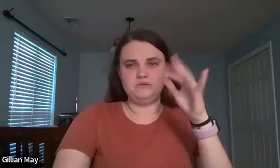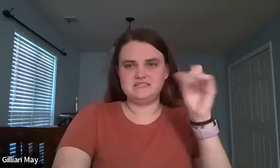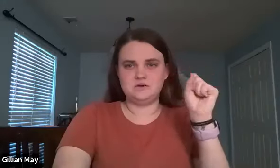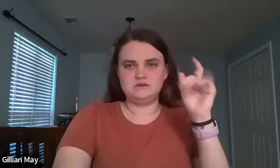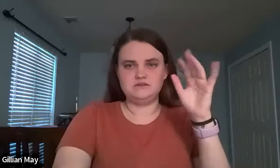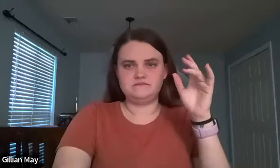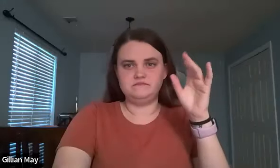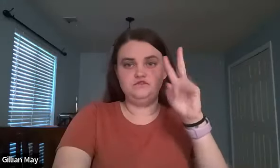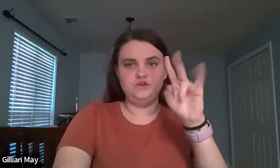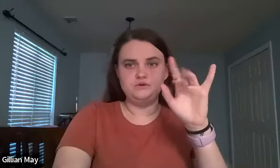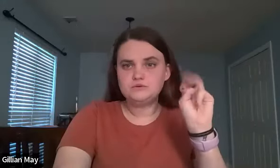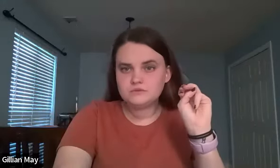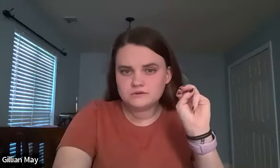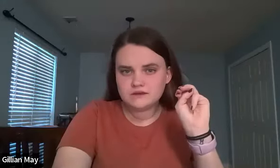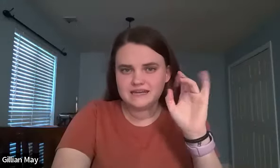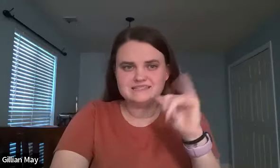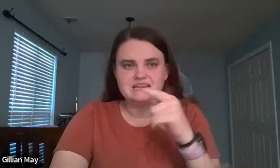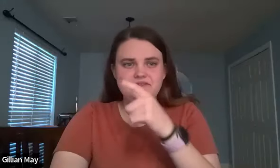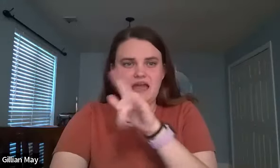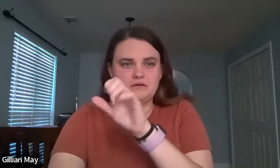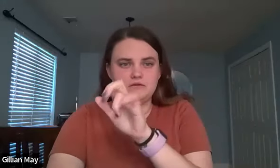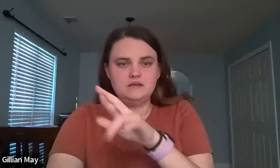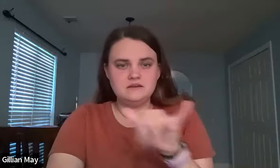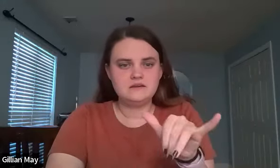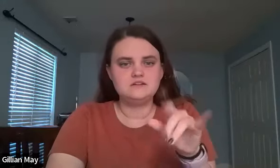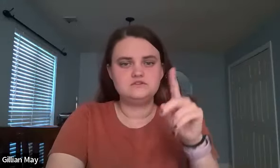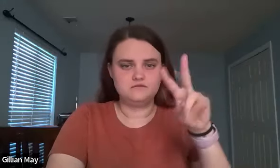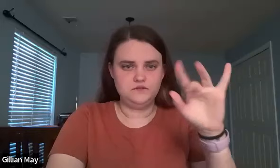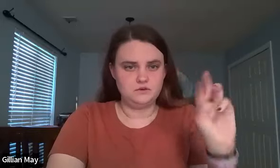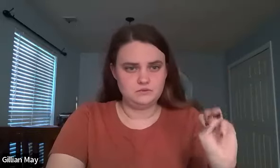what's it called? There's view, and instead of do the view.